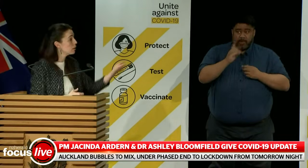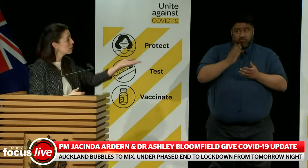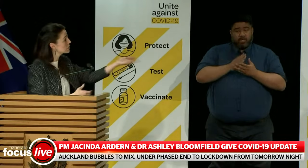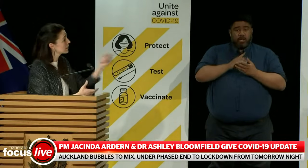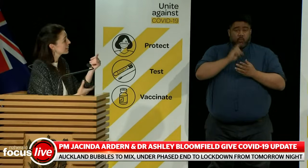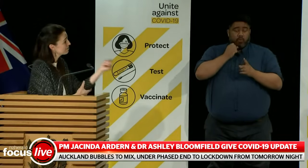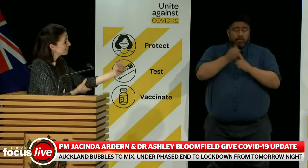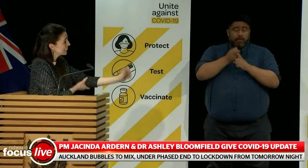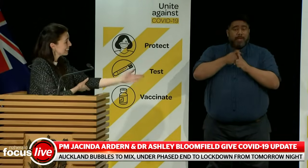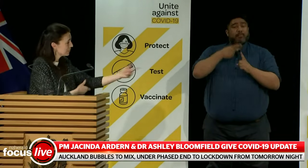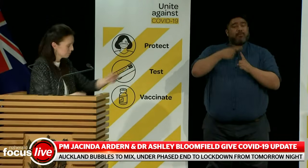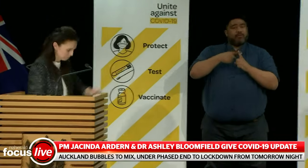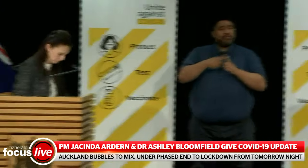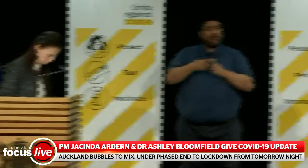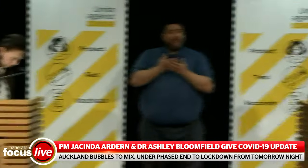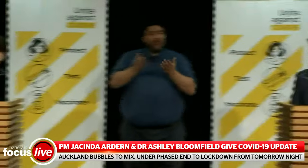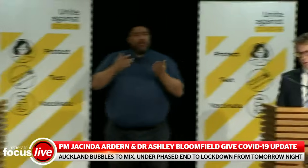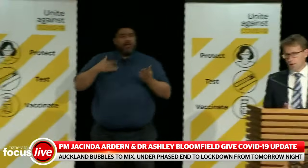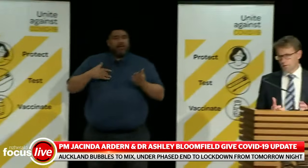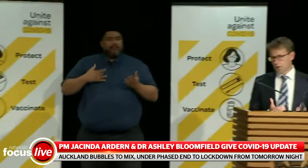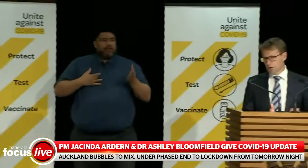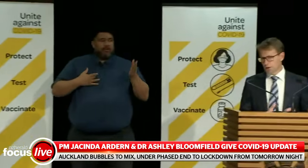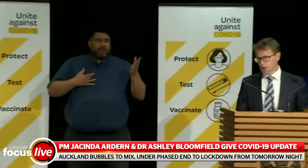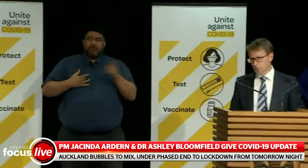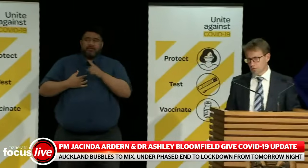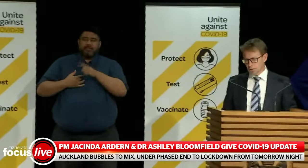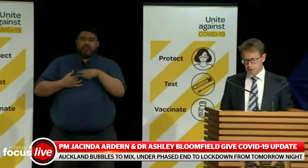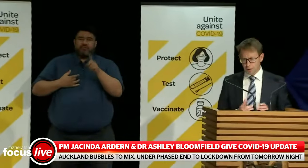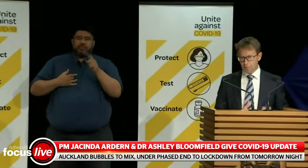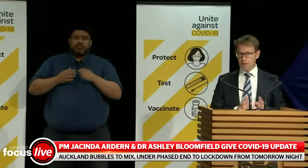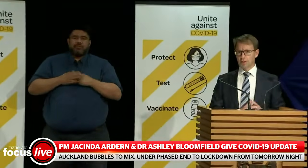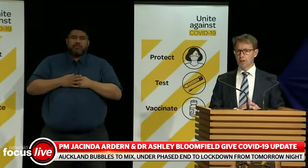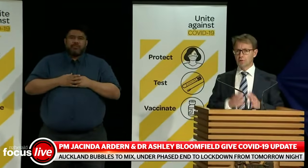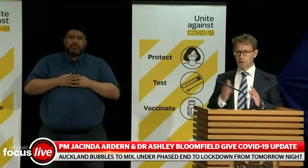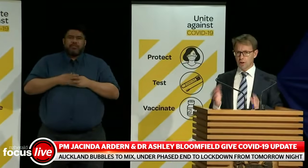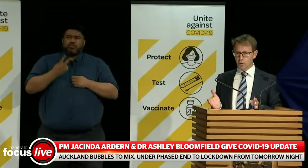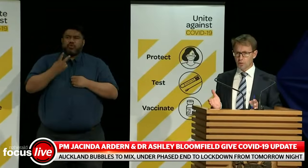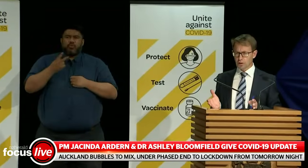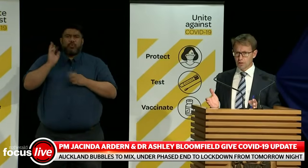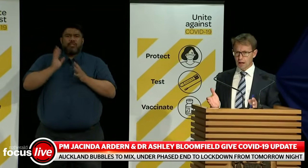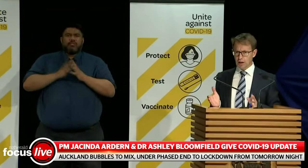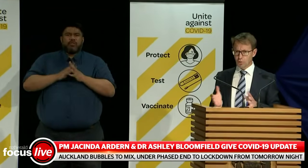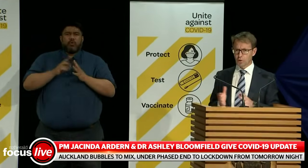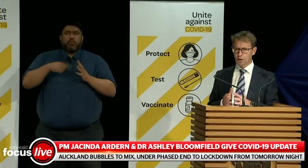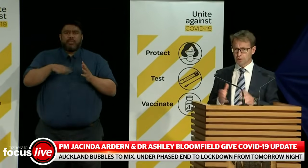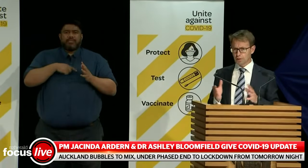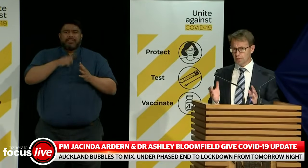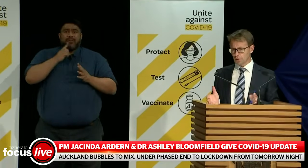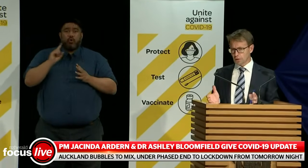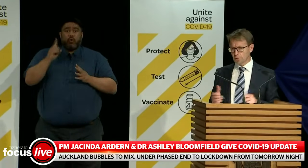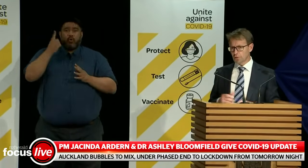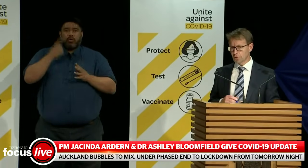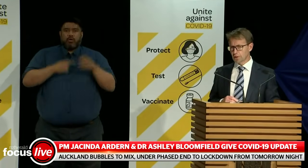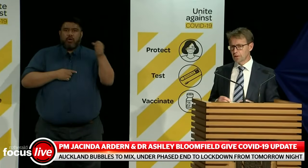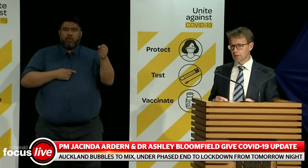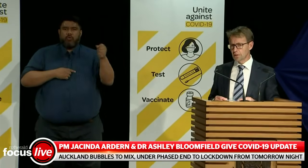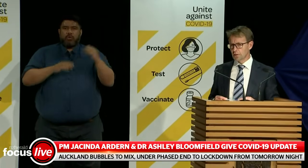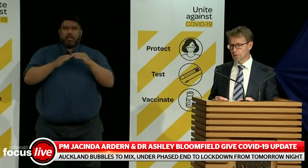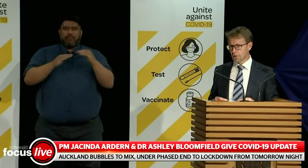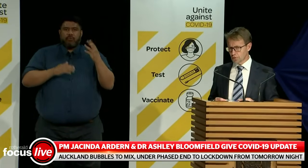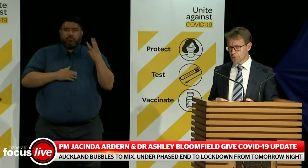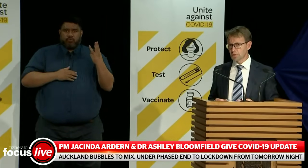people. Perhaps for the... Thanks, Prime Minister. So, yes, our advice, of course, a couple of weeks ago was to hold Auckland in alert level